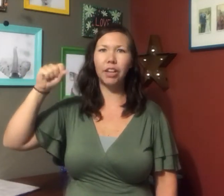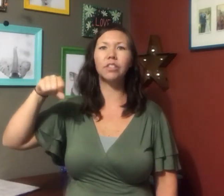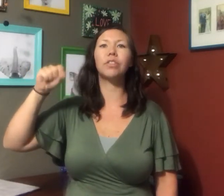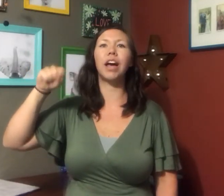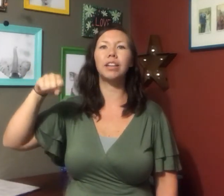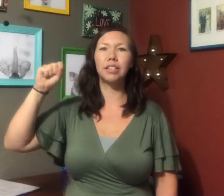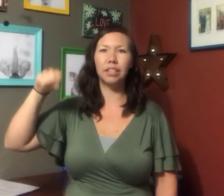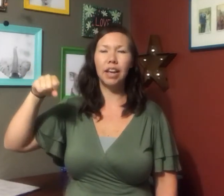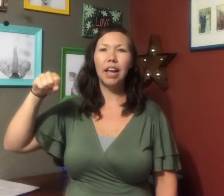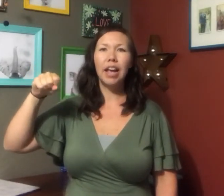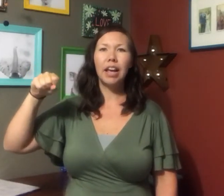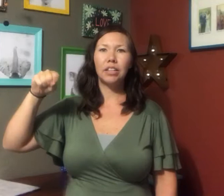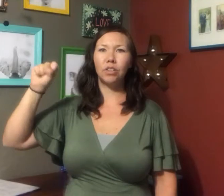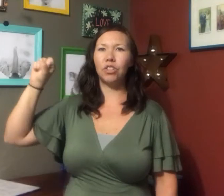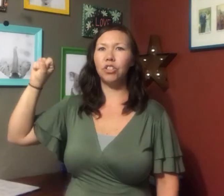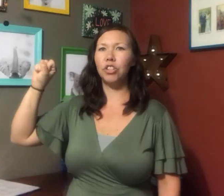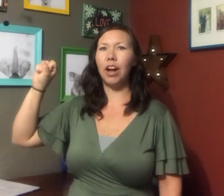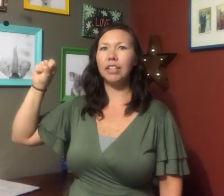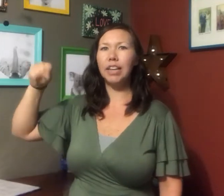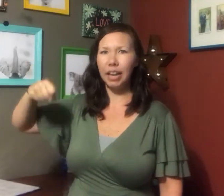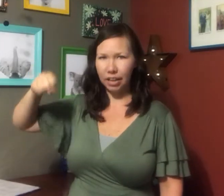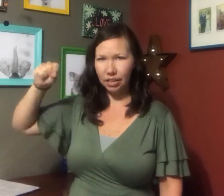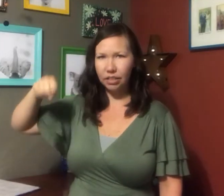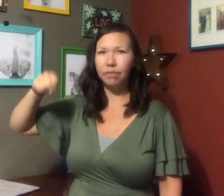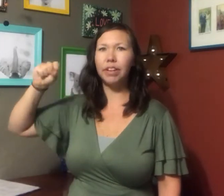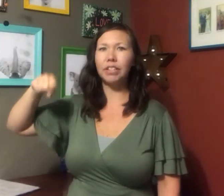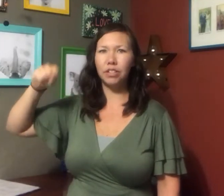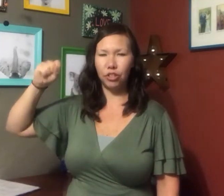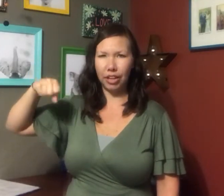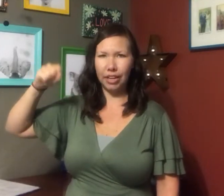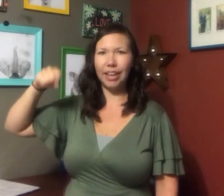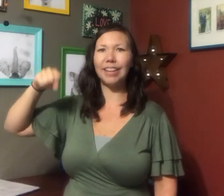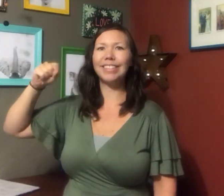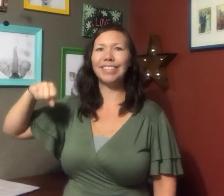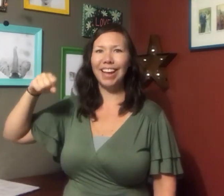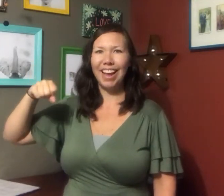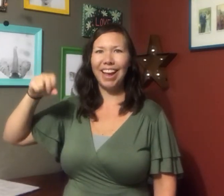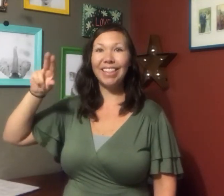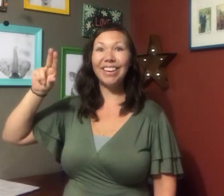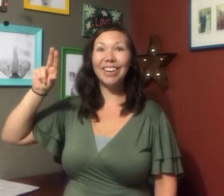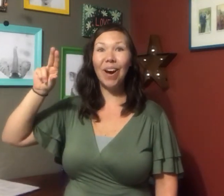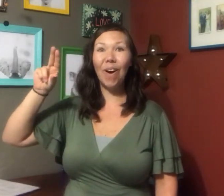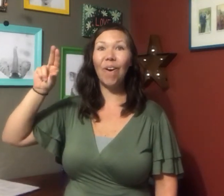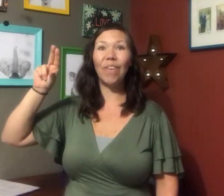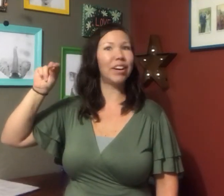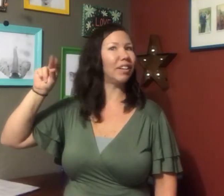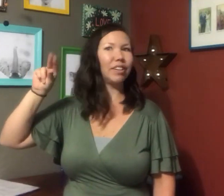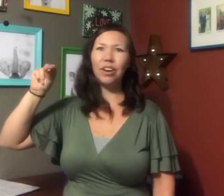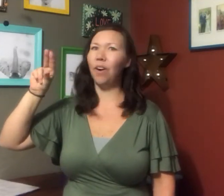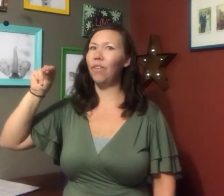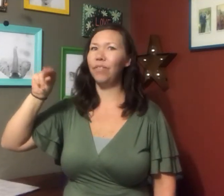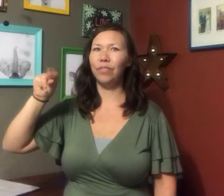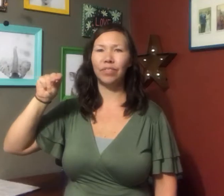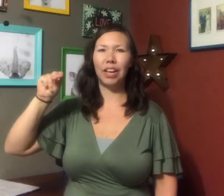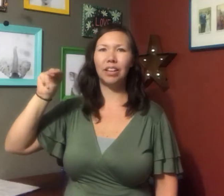So yes. So it's just your S hand, fist shaking yes. And then no, no. Okay, so